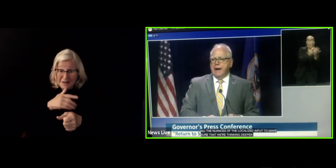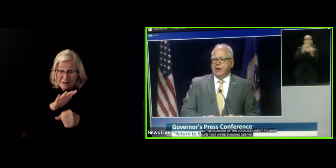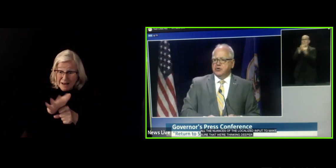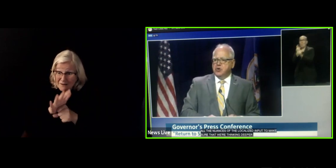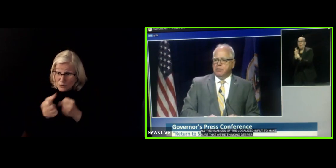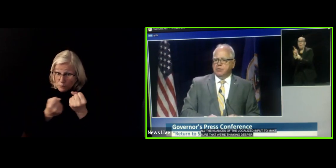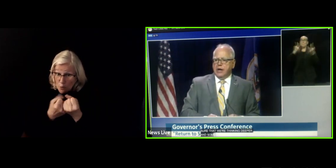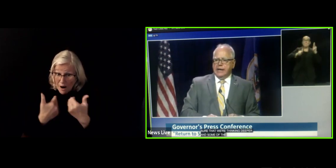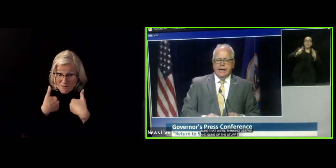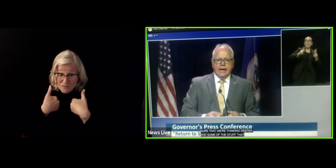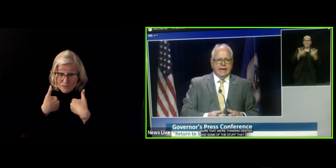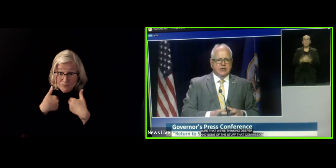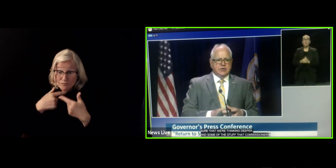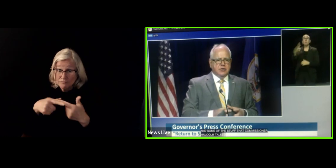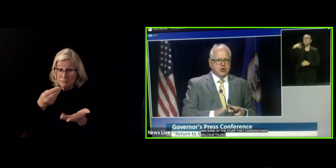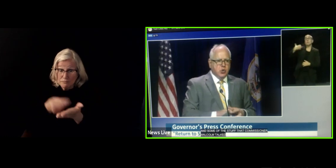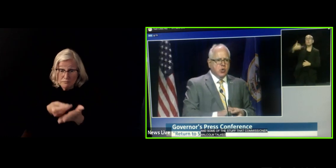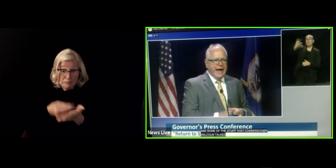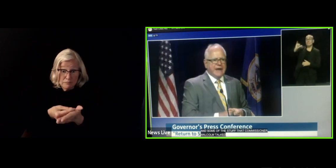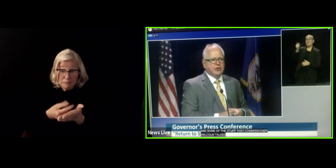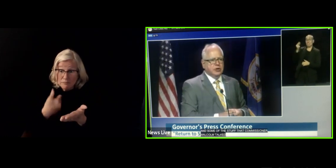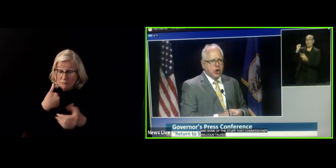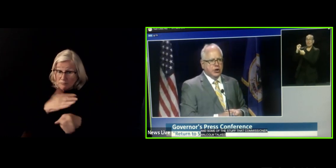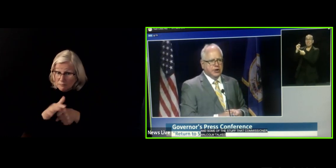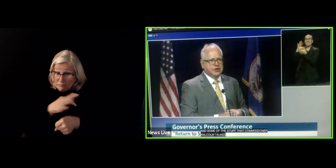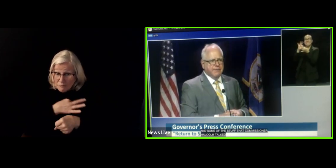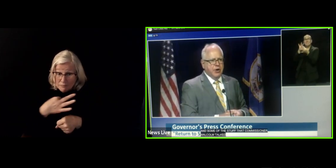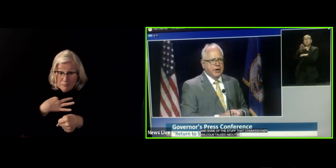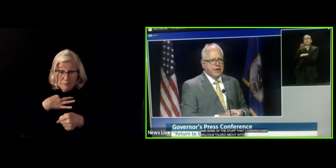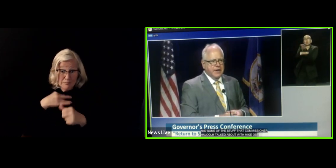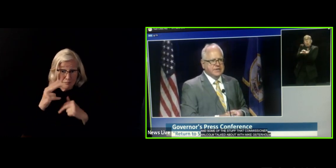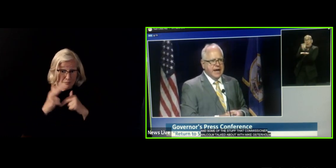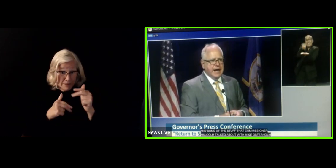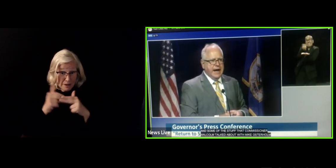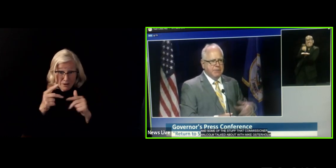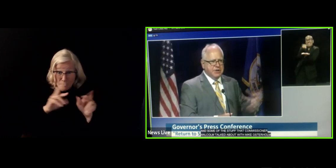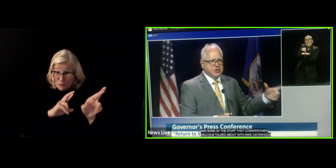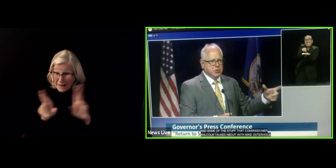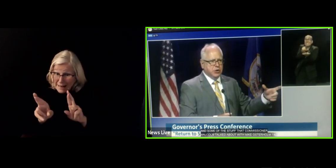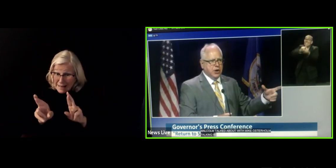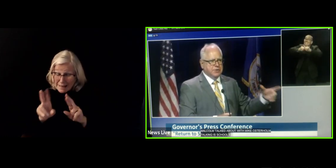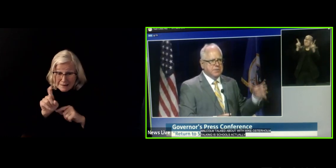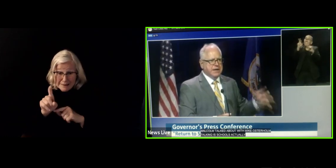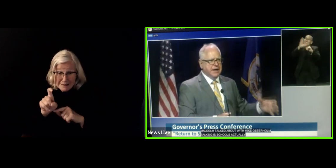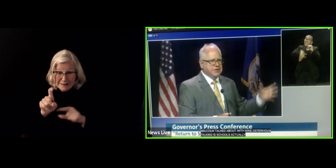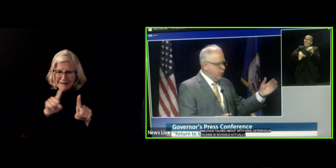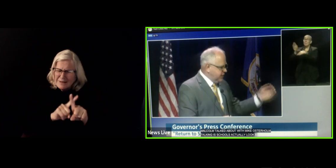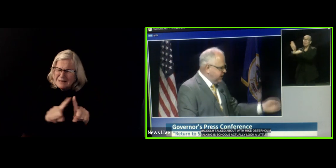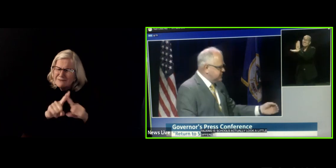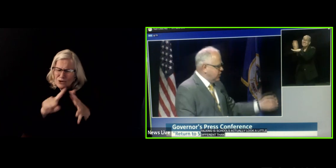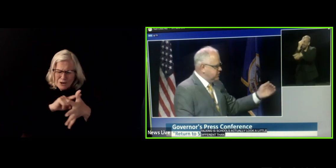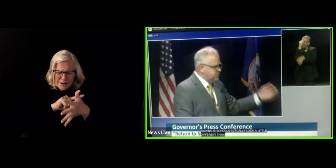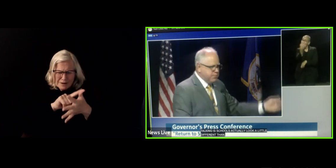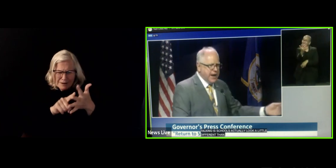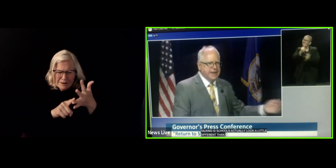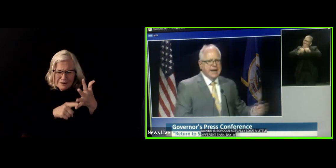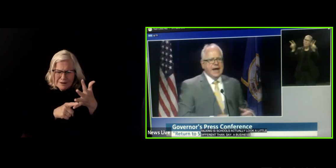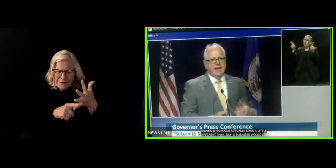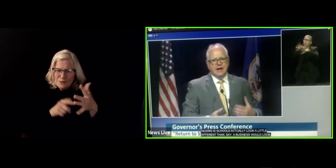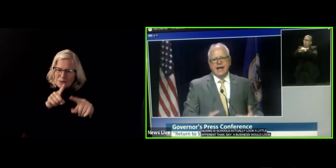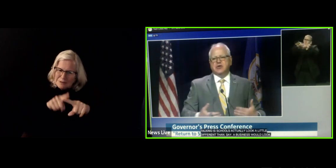Mike Ostrom talking is schools actually look a little different than, say, a business would look, just because of where the kids are, the